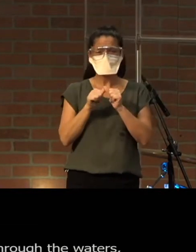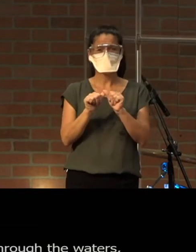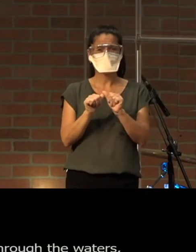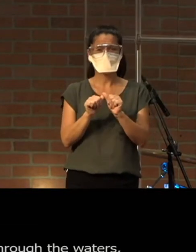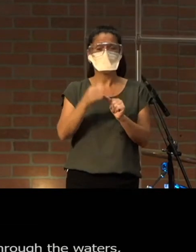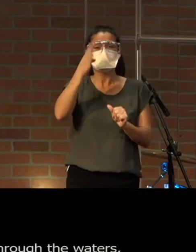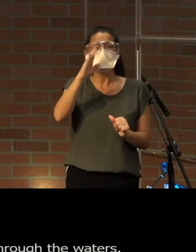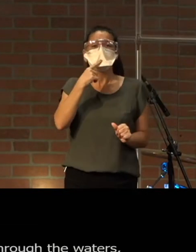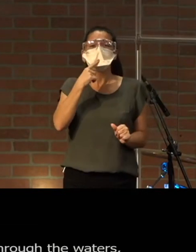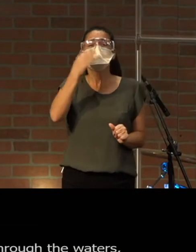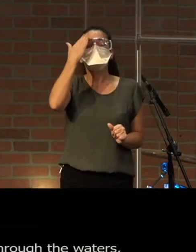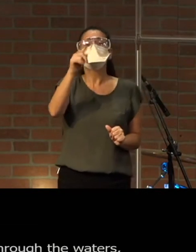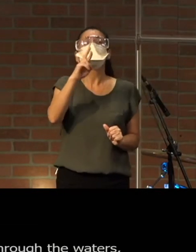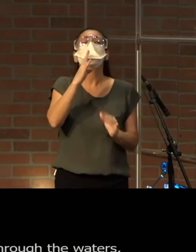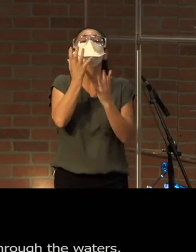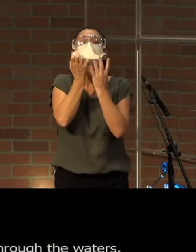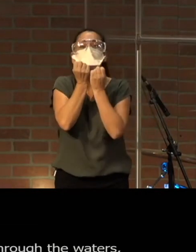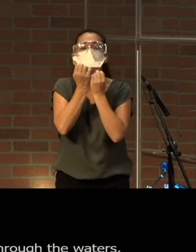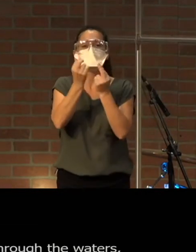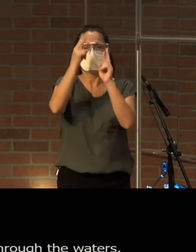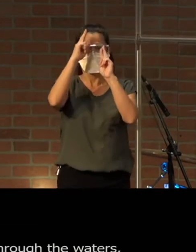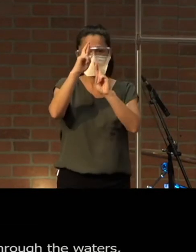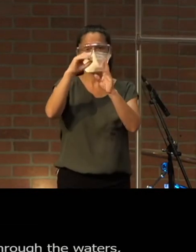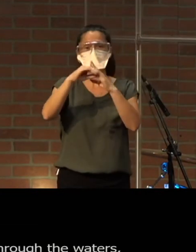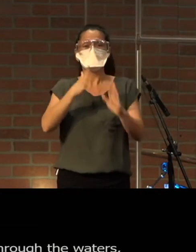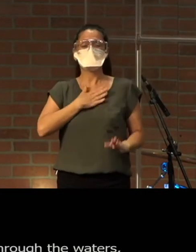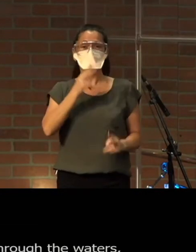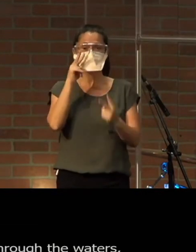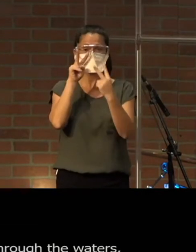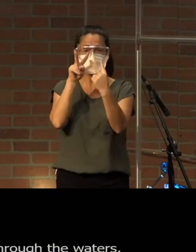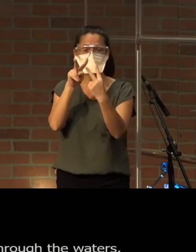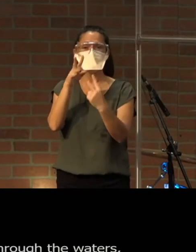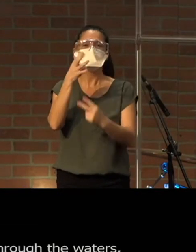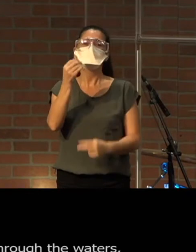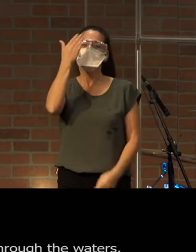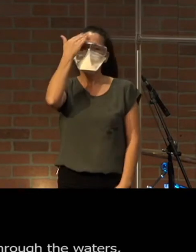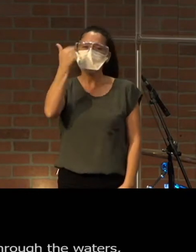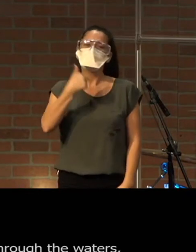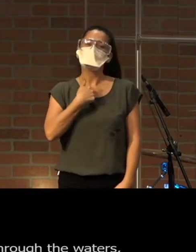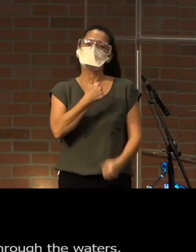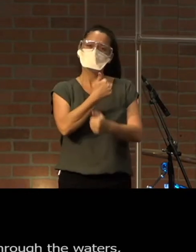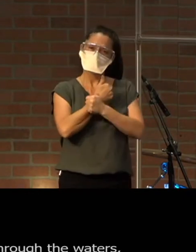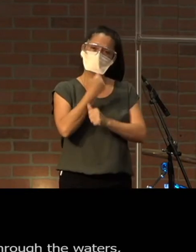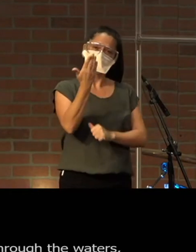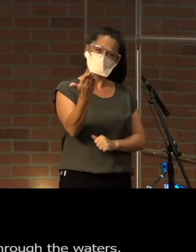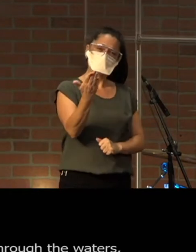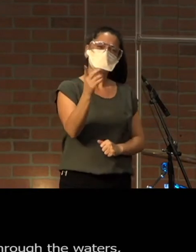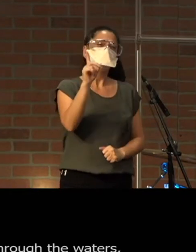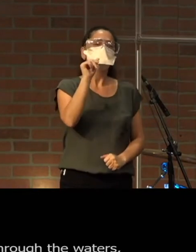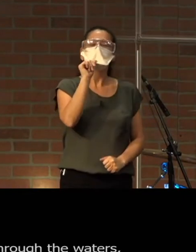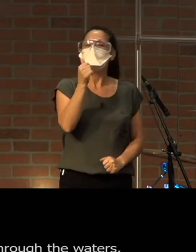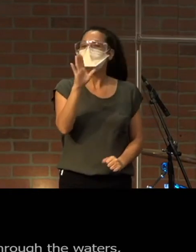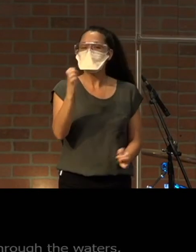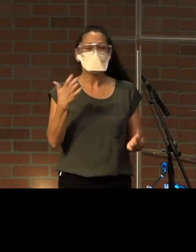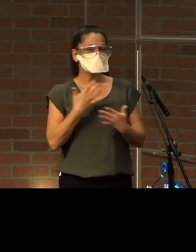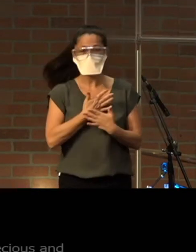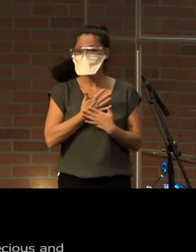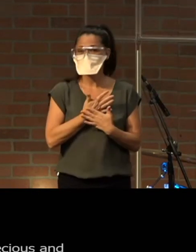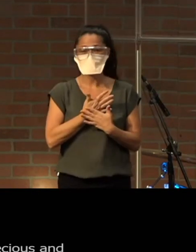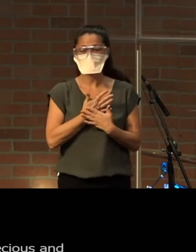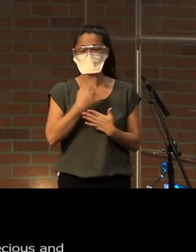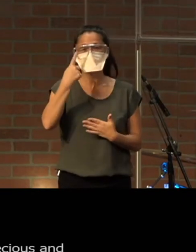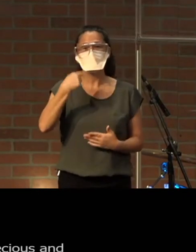since you are precious and honored in my sight, and because I love you, do not be afraid,